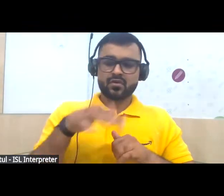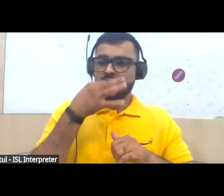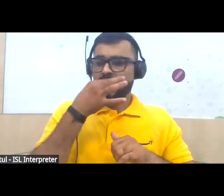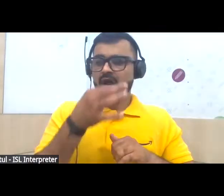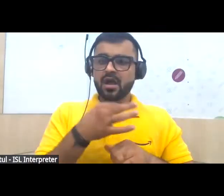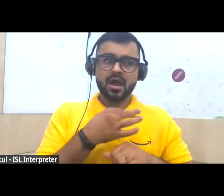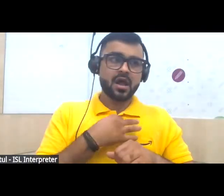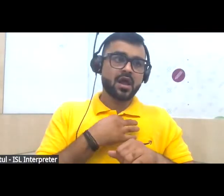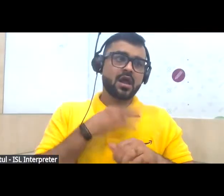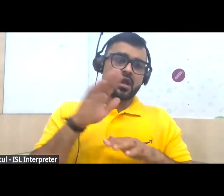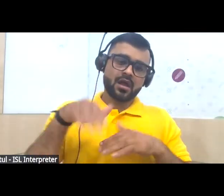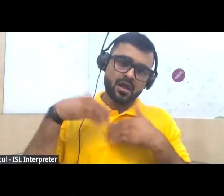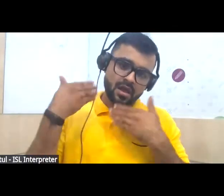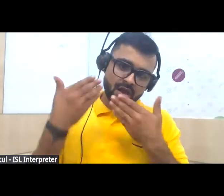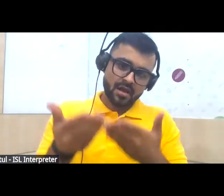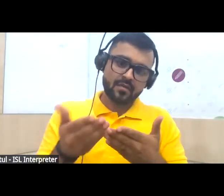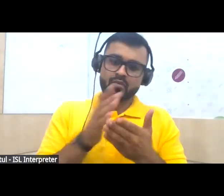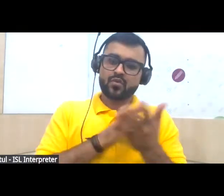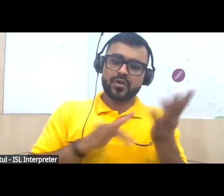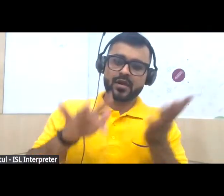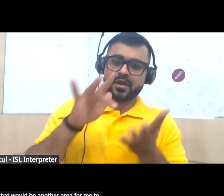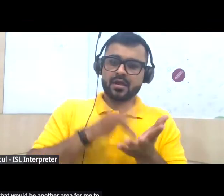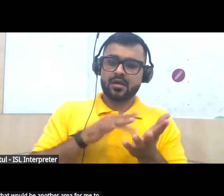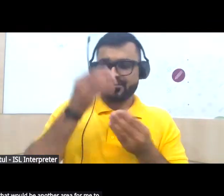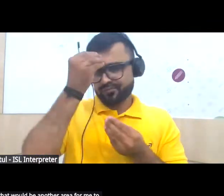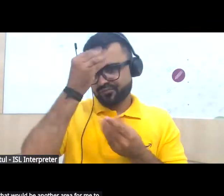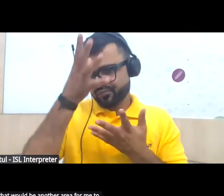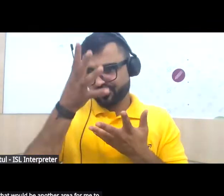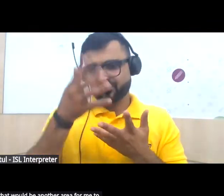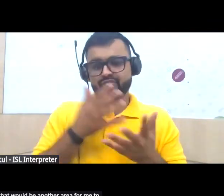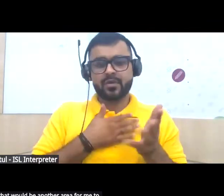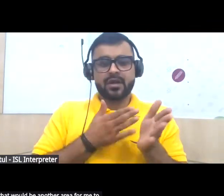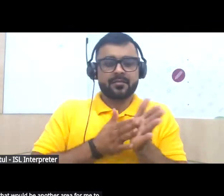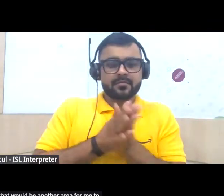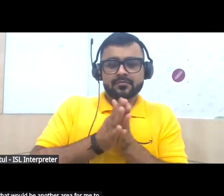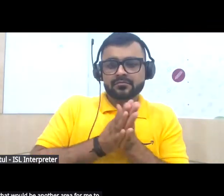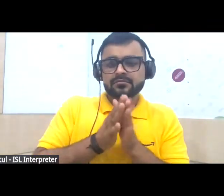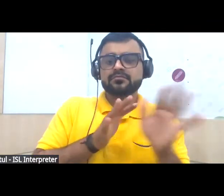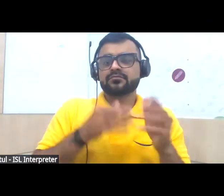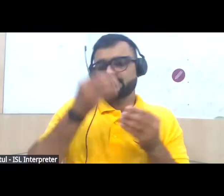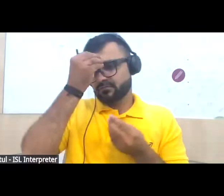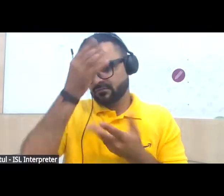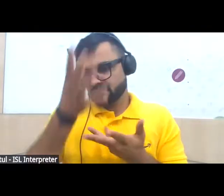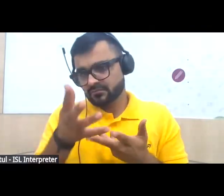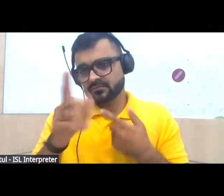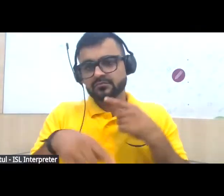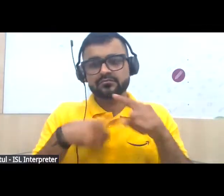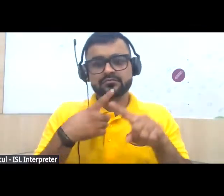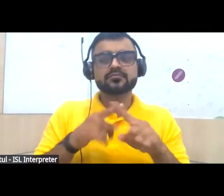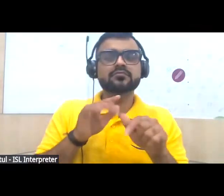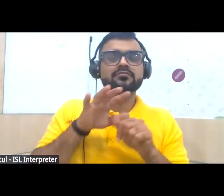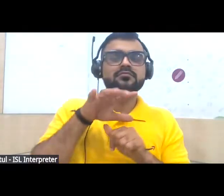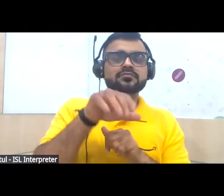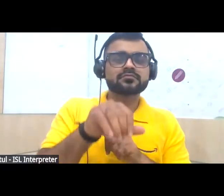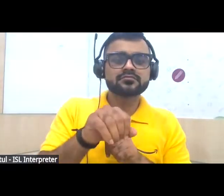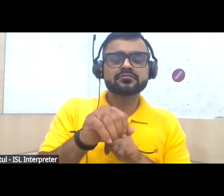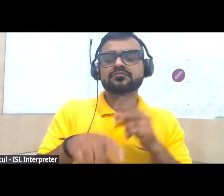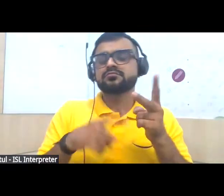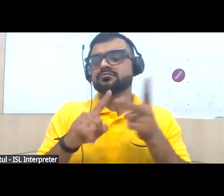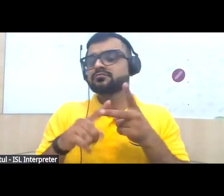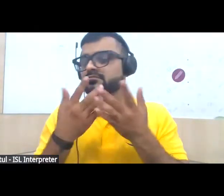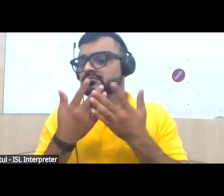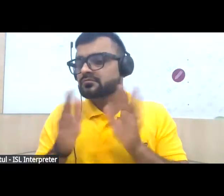about. So that would be another area for me to raise awareness, because one of my passion is to raise awareness about accessibility and anything